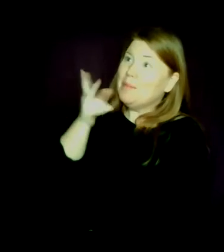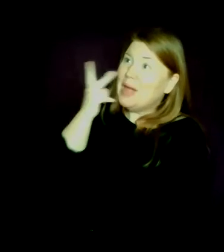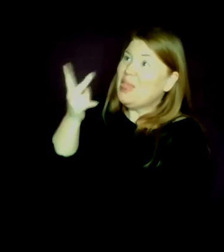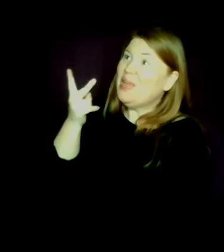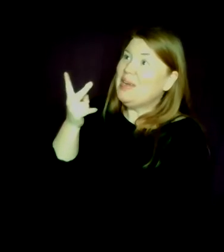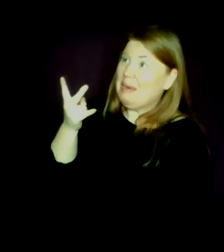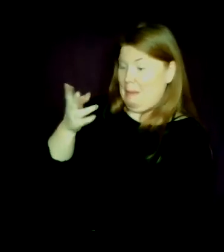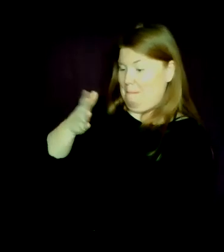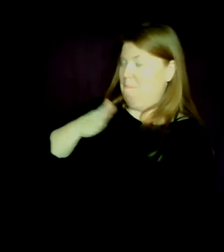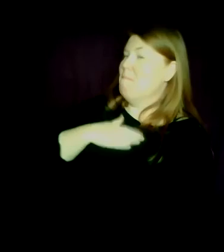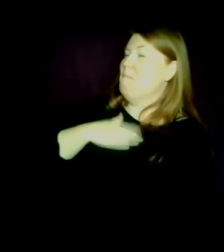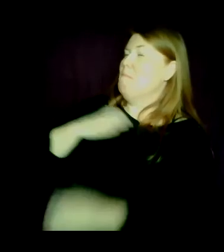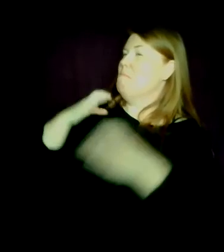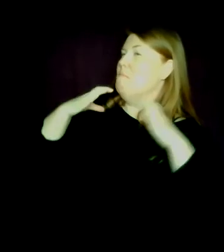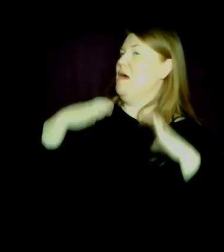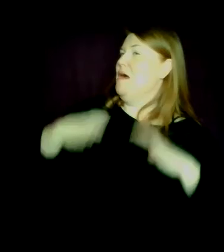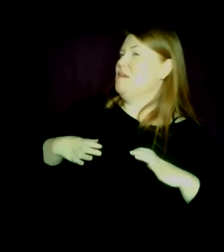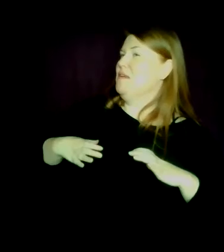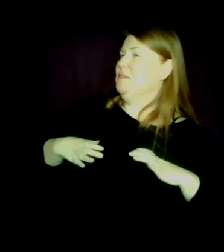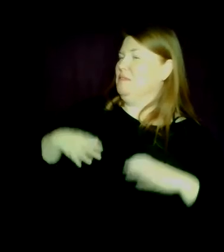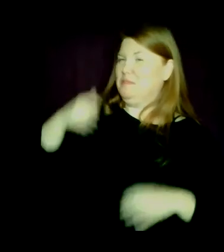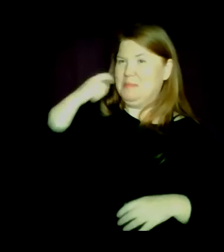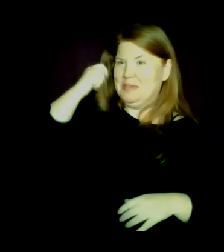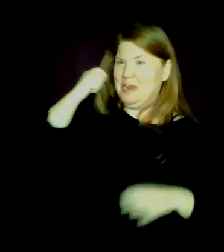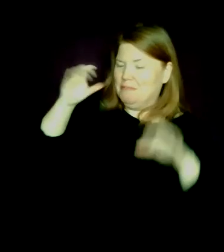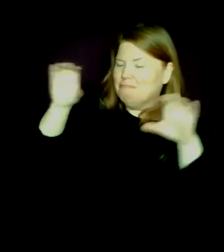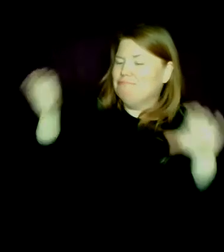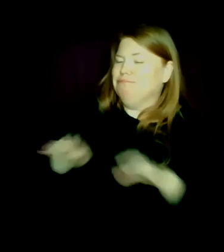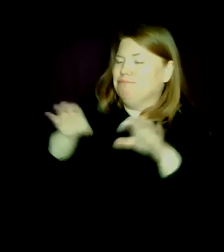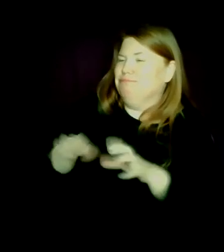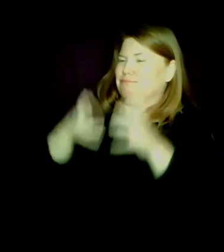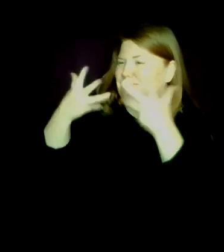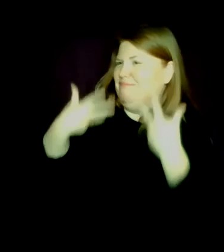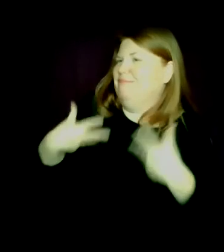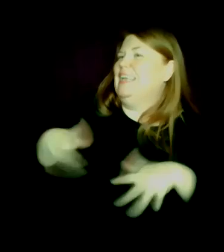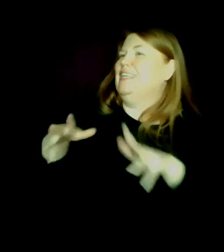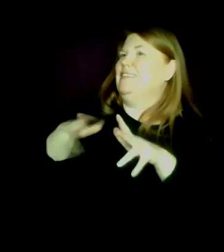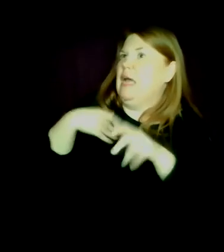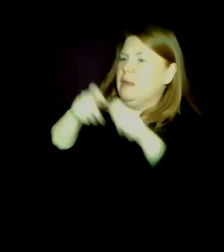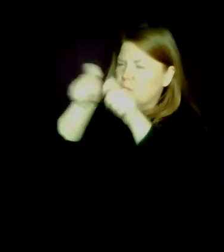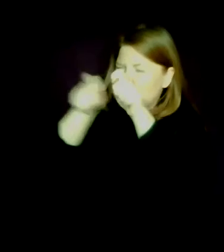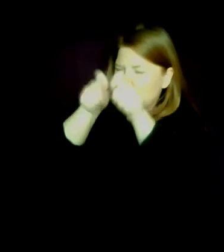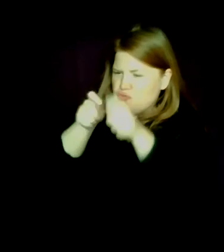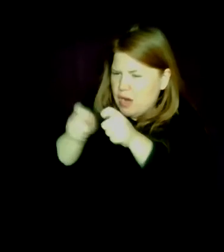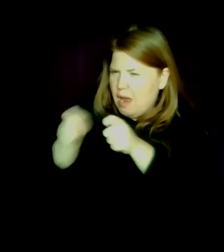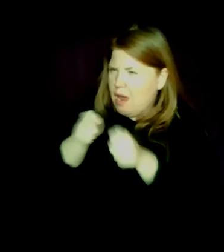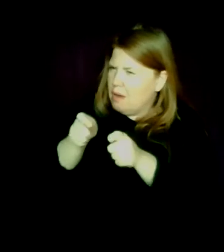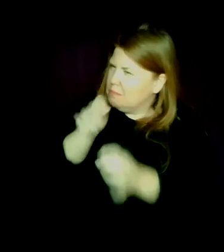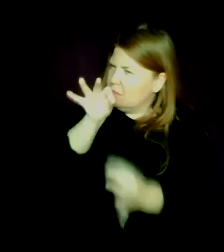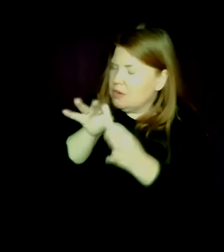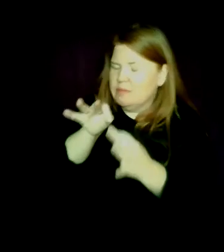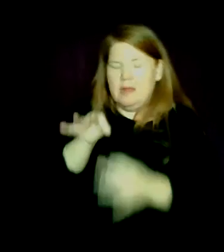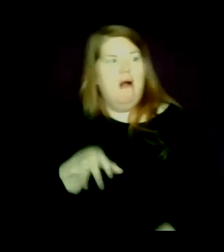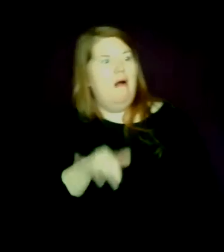Mama feels Kenya's braids. I made them nice and tight. Very good, Shauna, she says. What